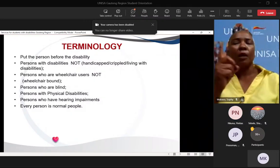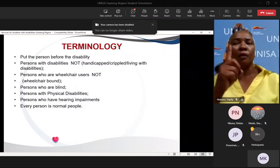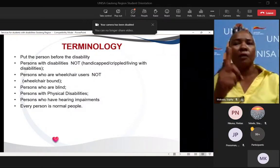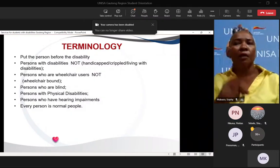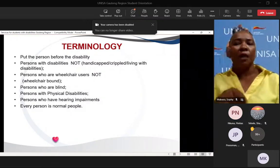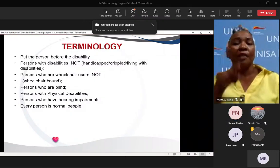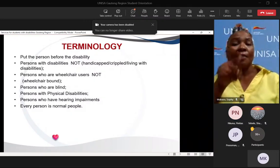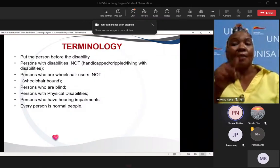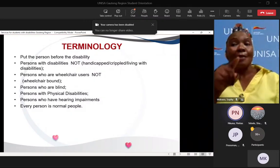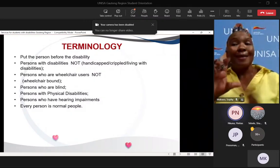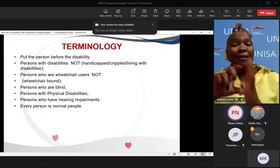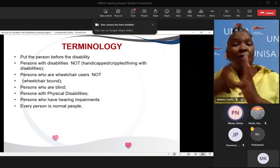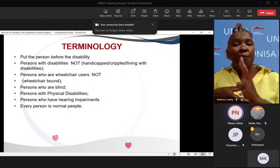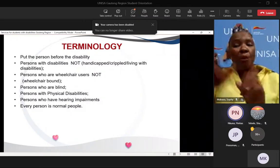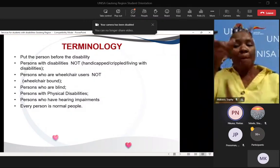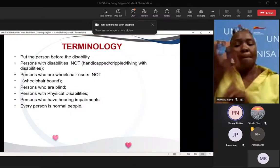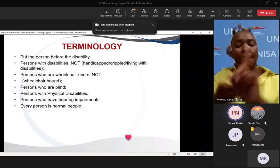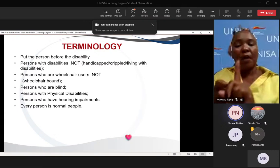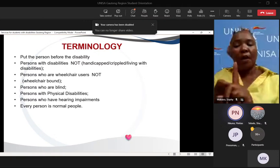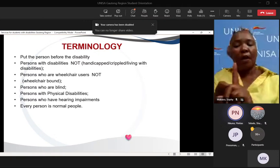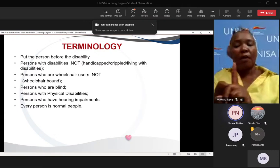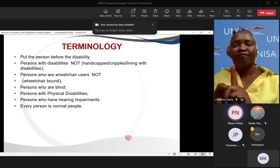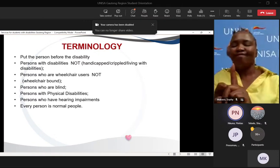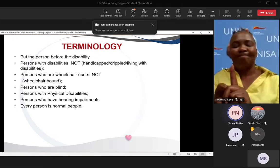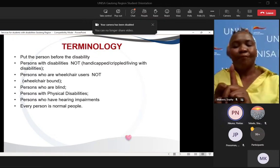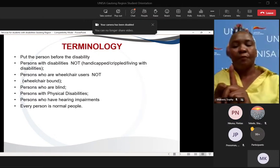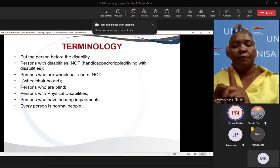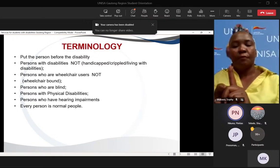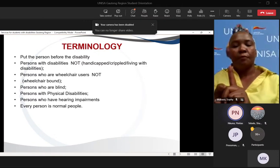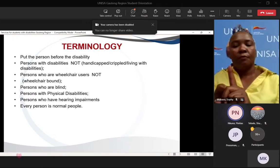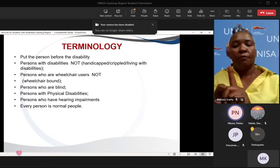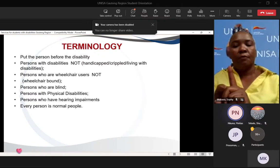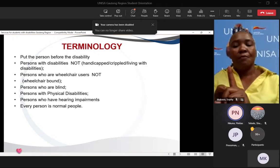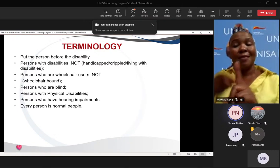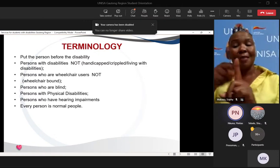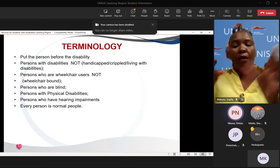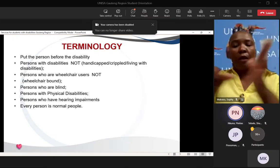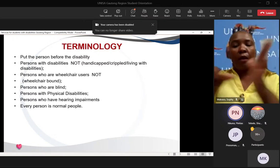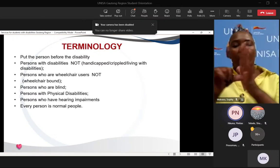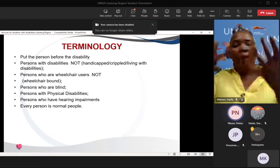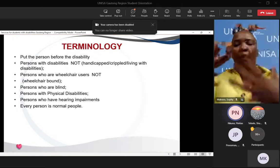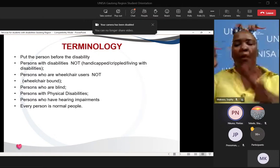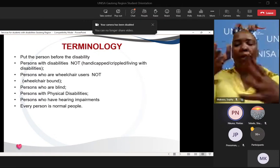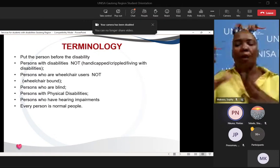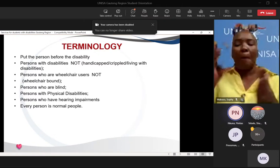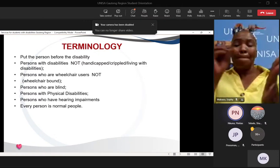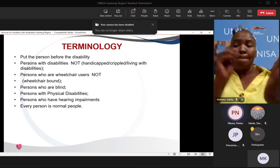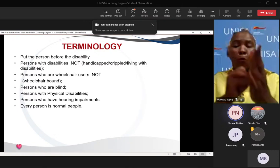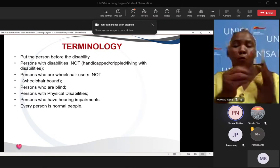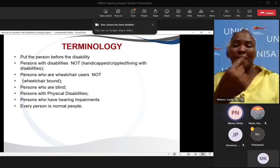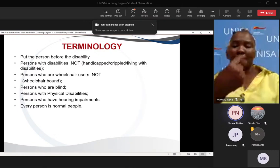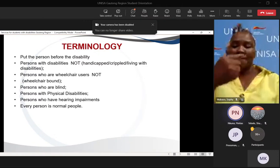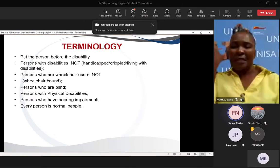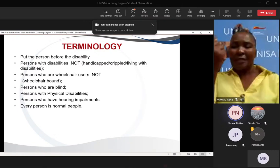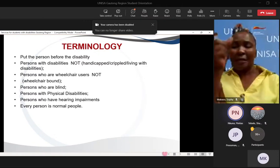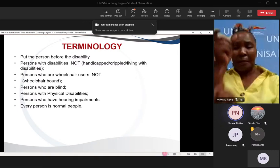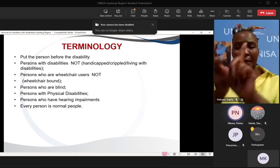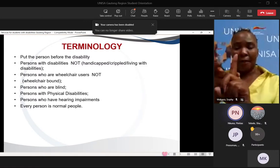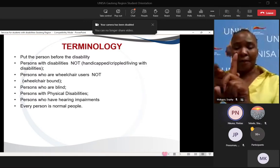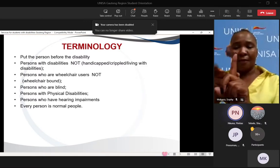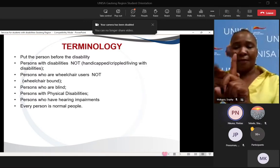uh this is a disabled student or this is a disabled person it is important to always put the person before all the